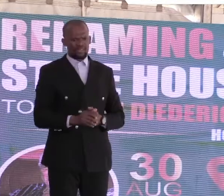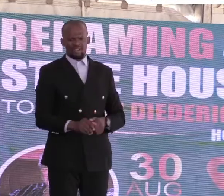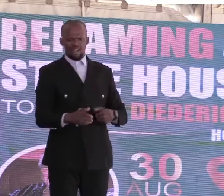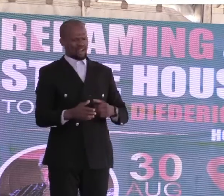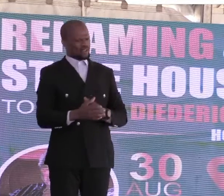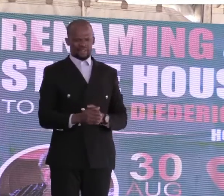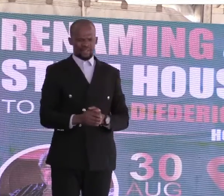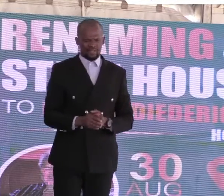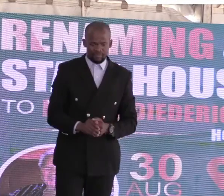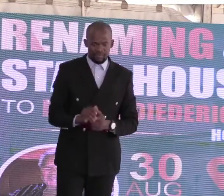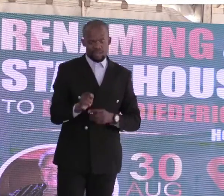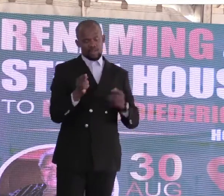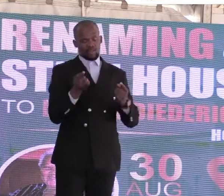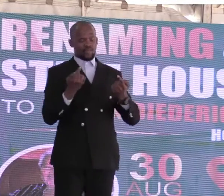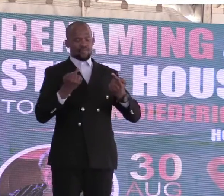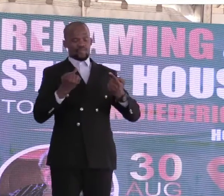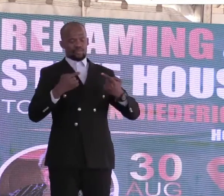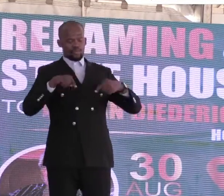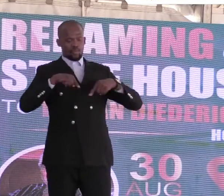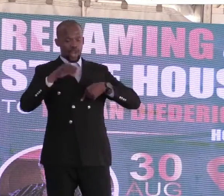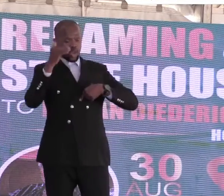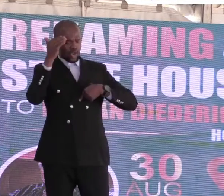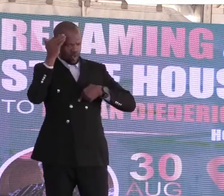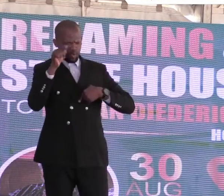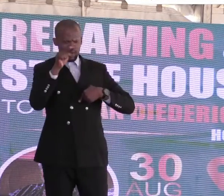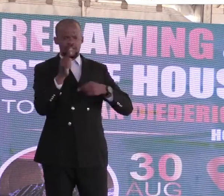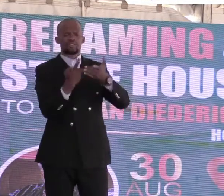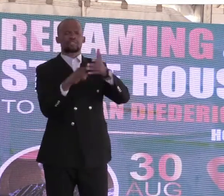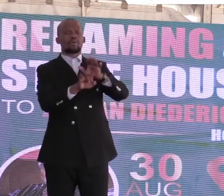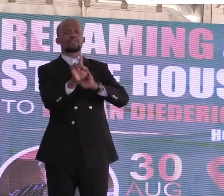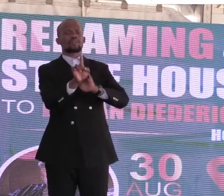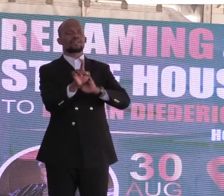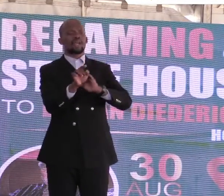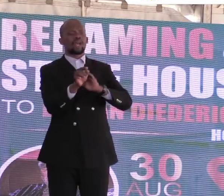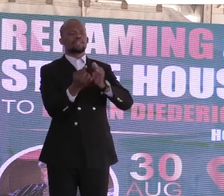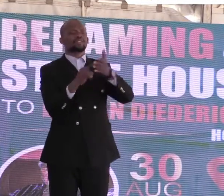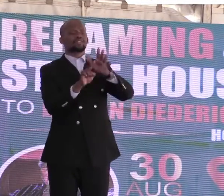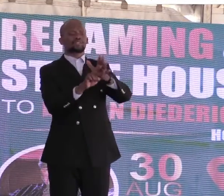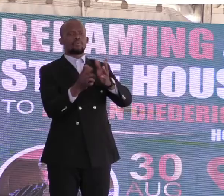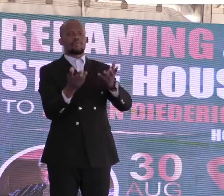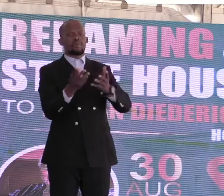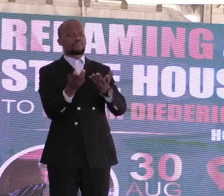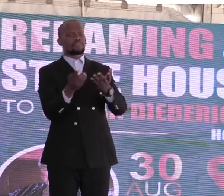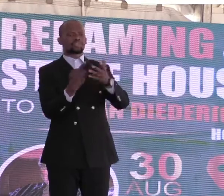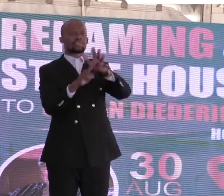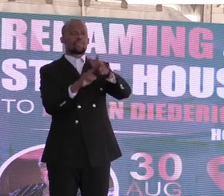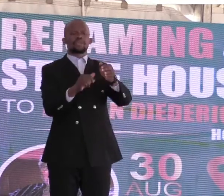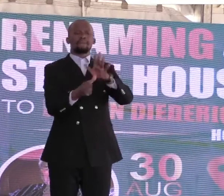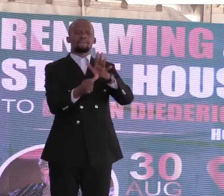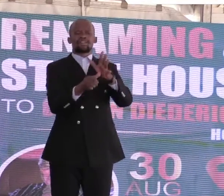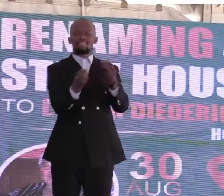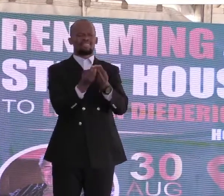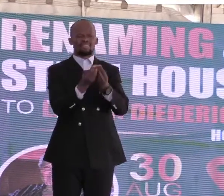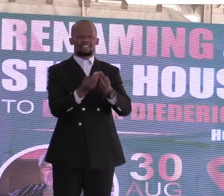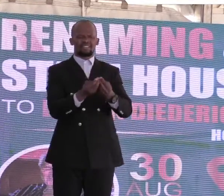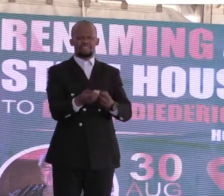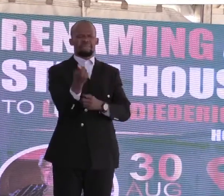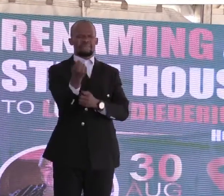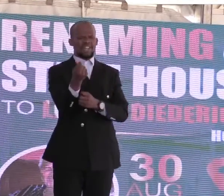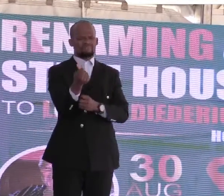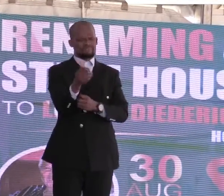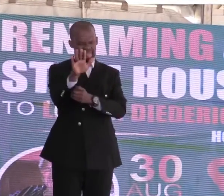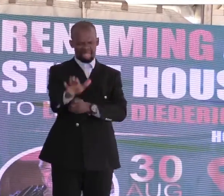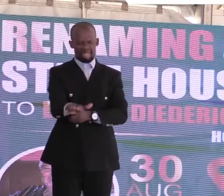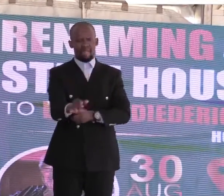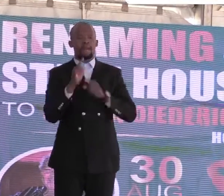rand value on because its symbolism is a way more than a monetary value. We are protecting a